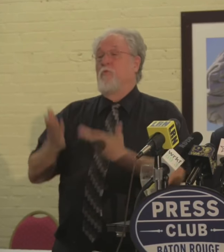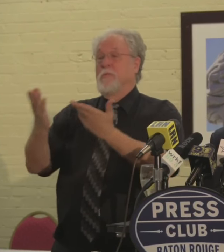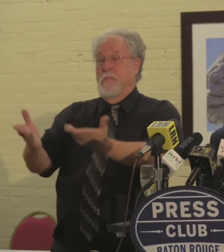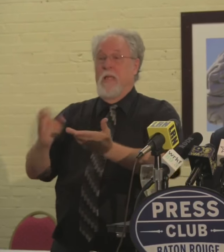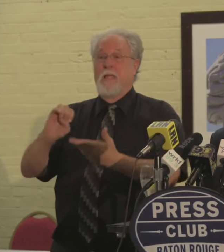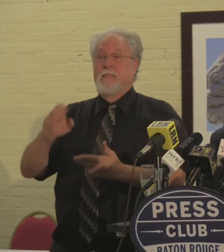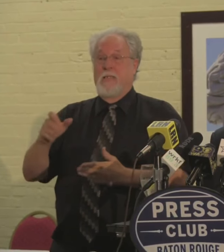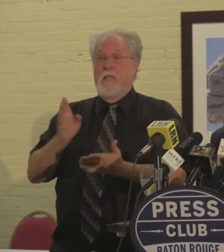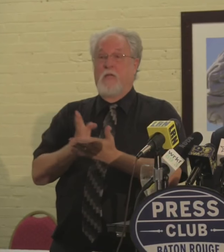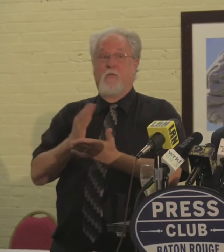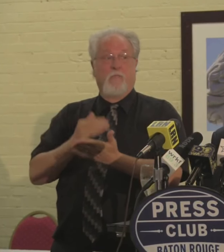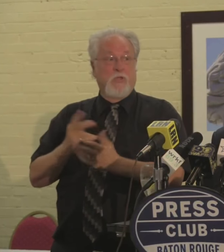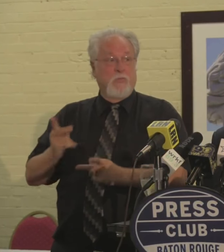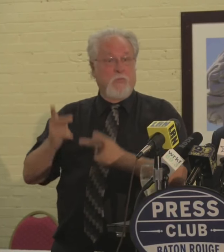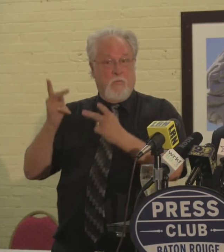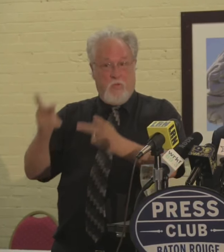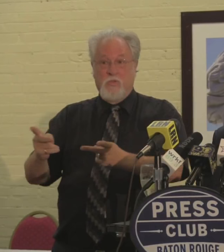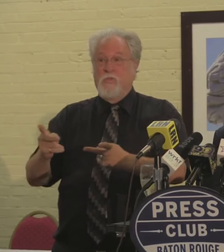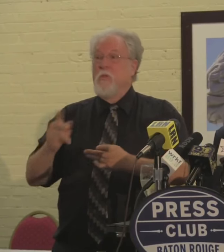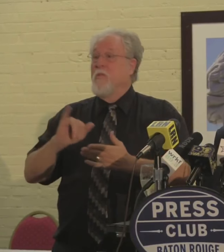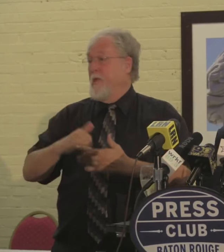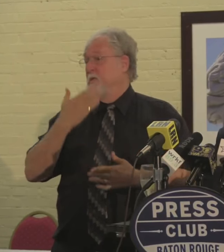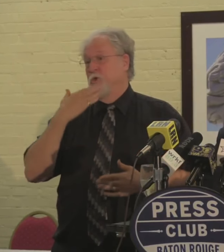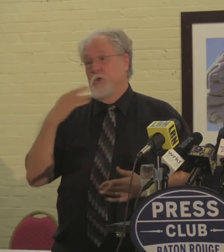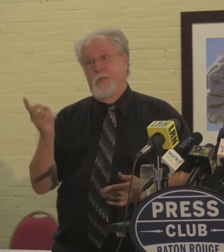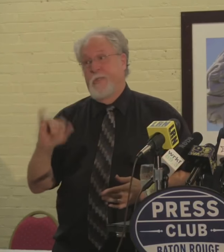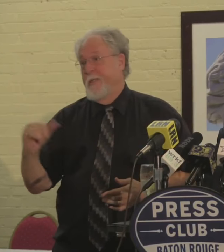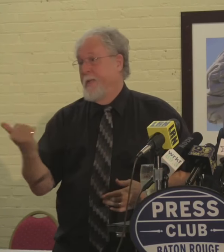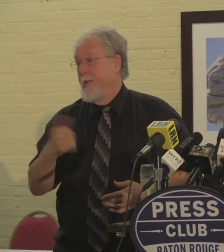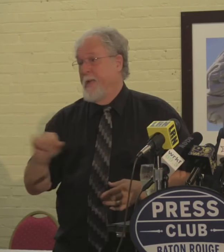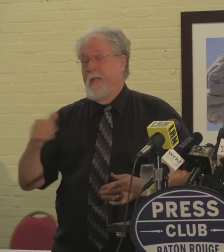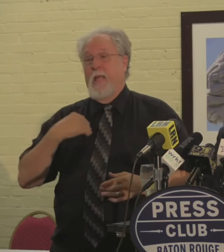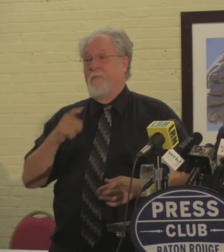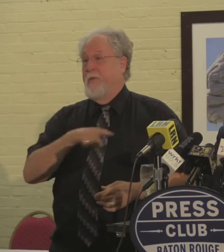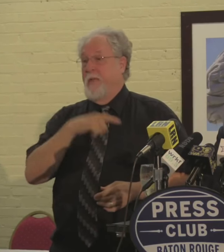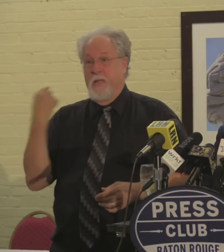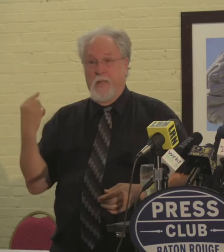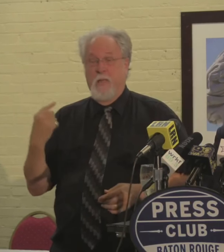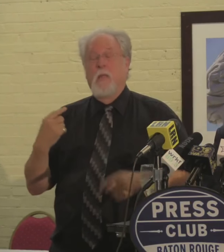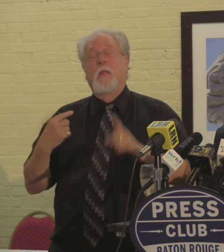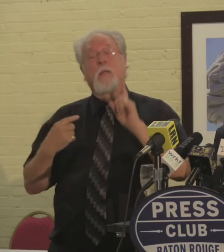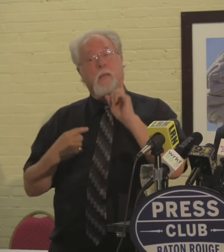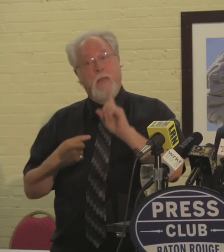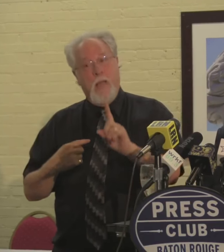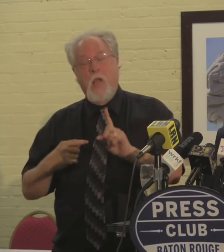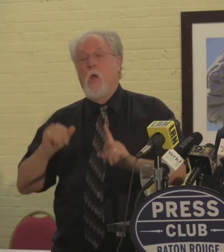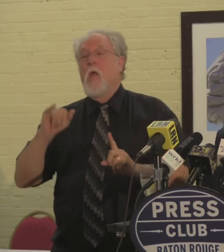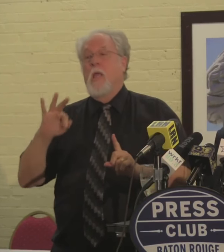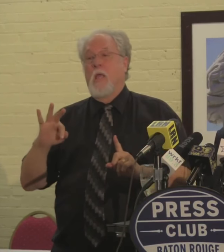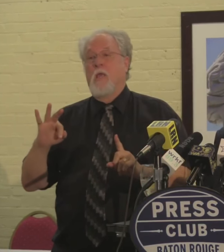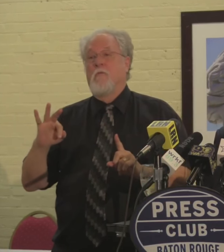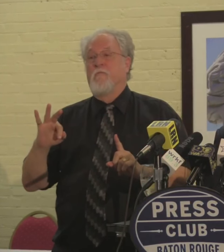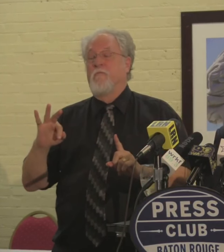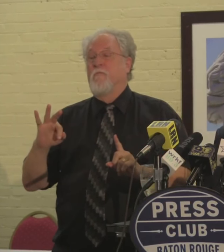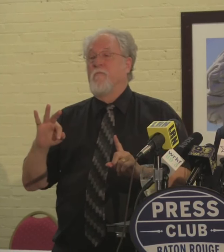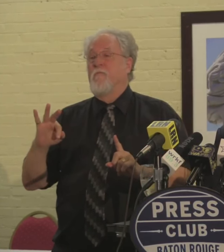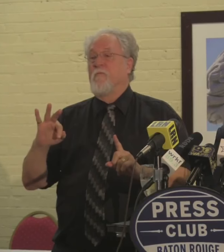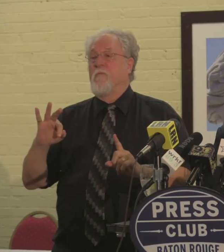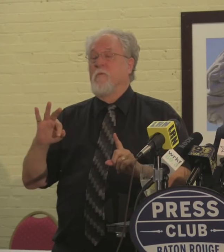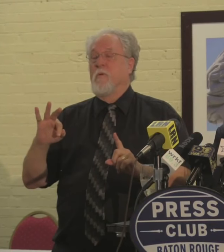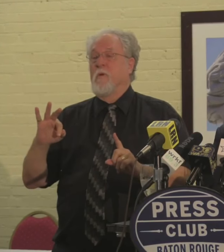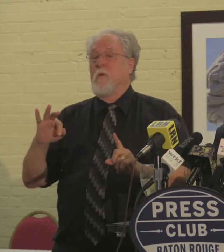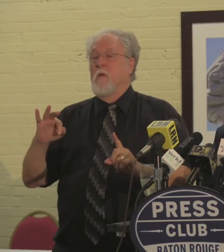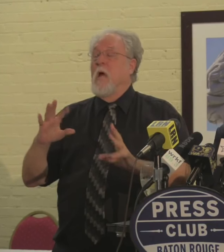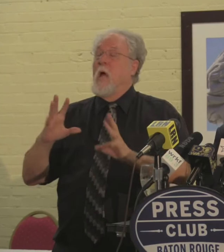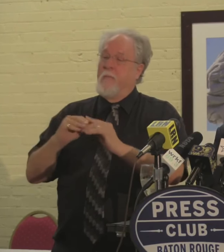proposal. And it's as good a day as any to have a deadline. Now, if we continue to meet, and I'll